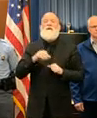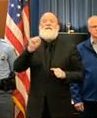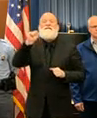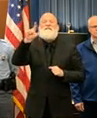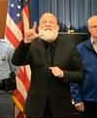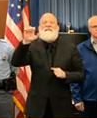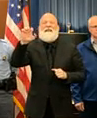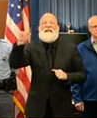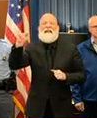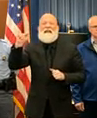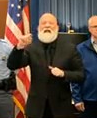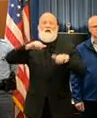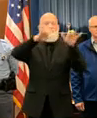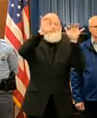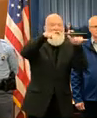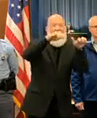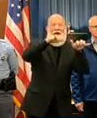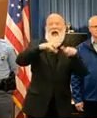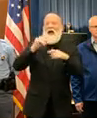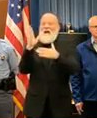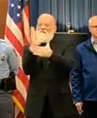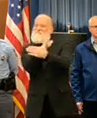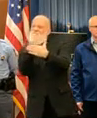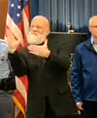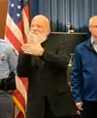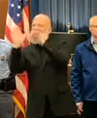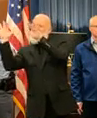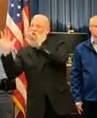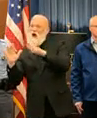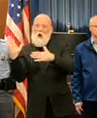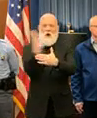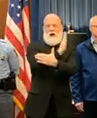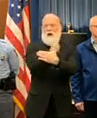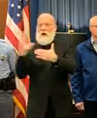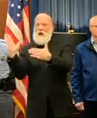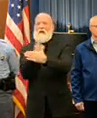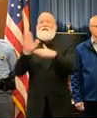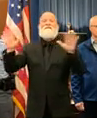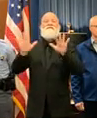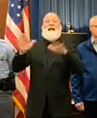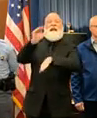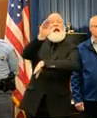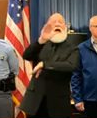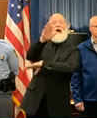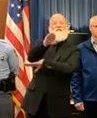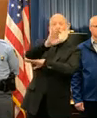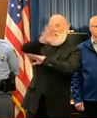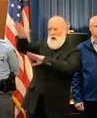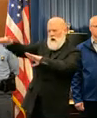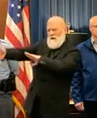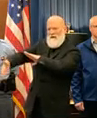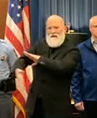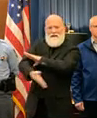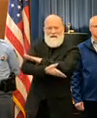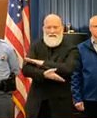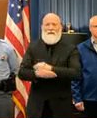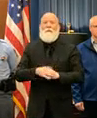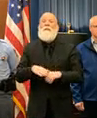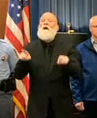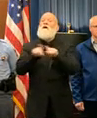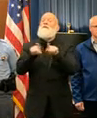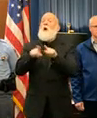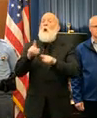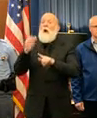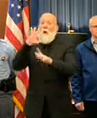finally stop Sunday evening. A major concern is the wind gusts that can get up to 35 miles per hour throughout this event. So if there